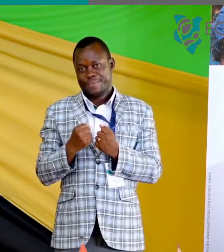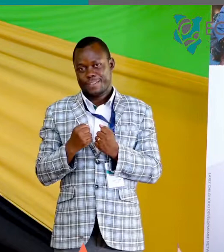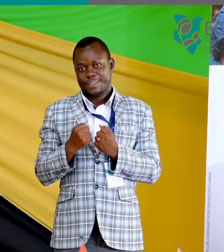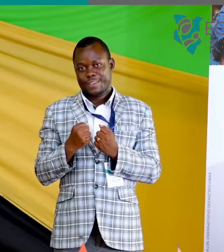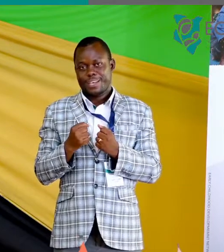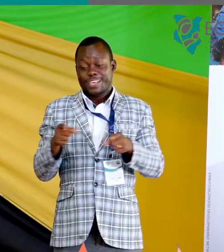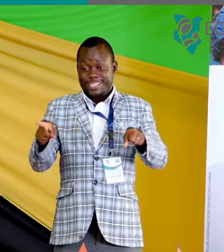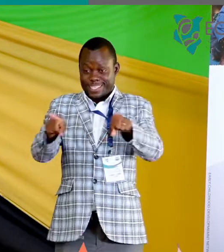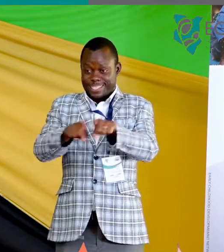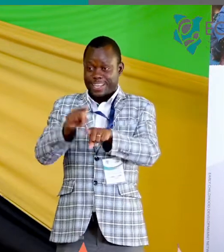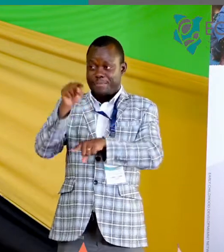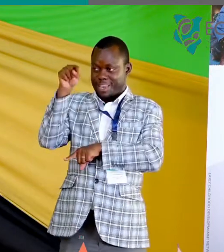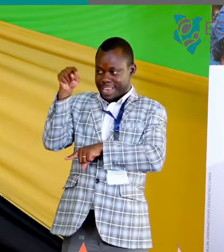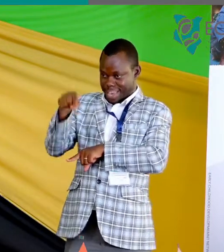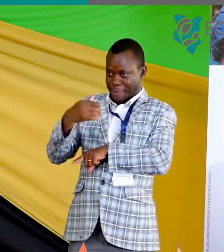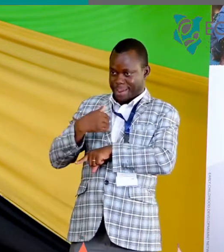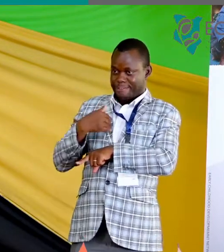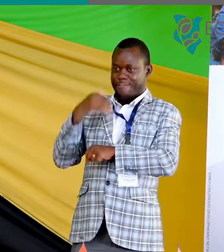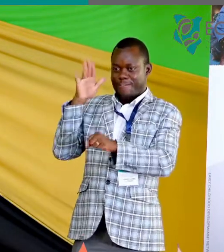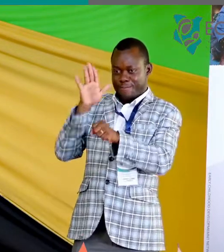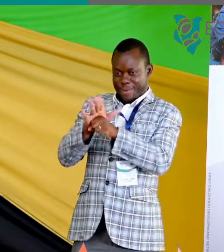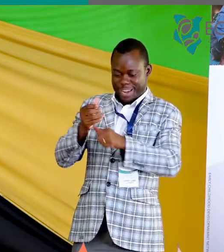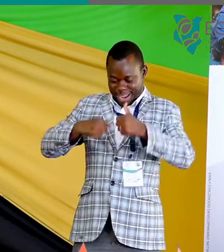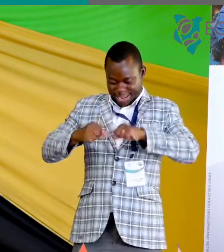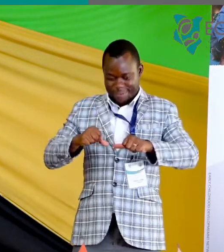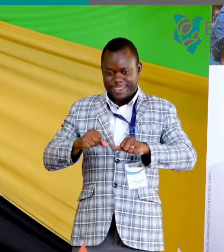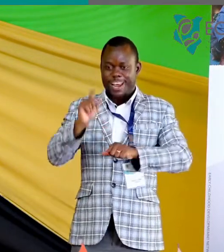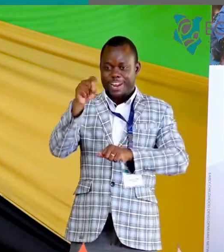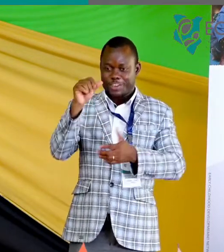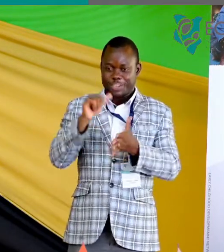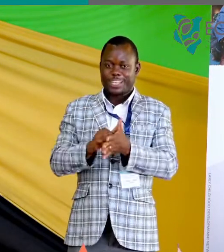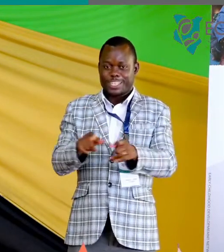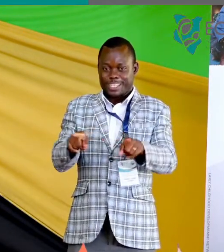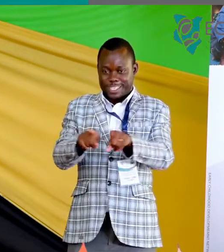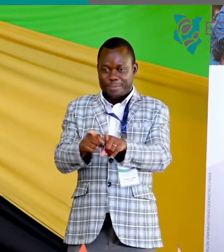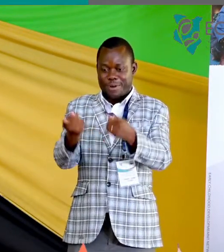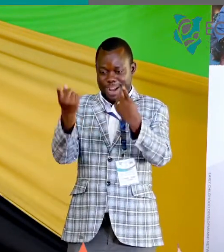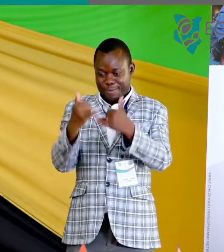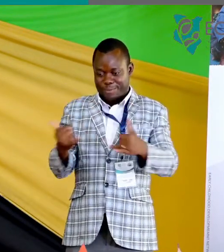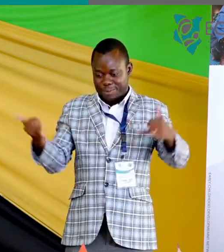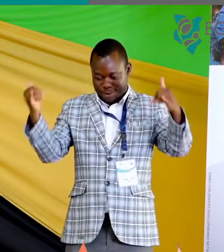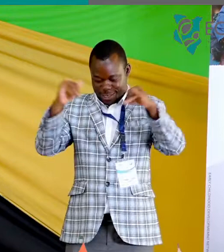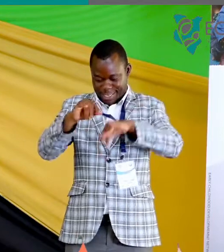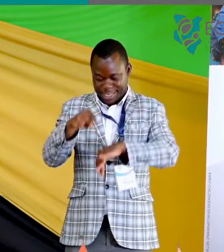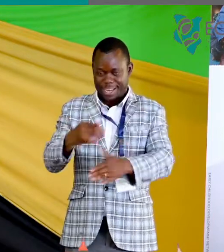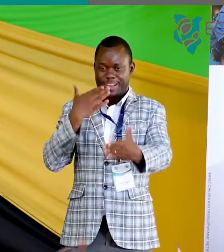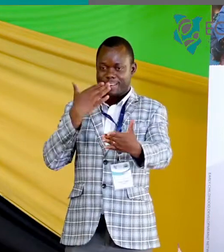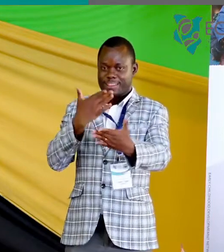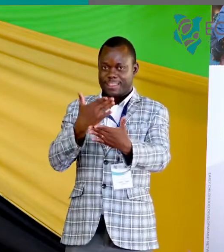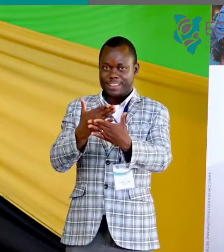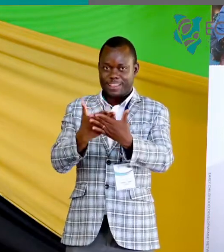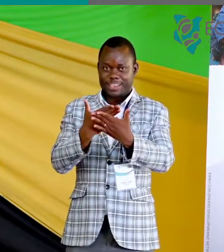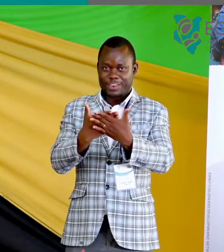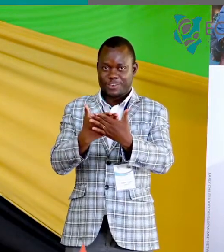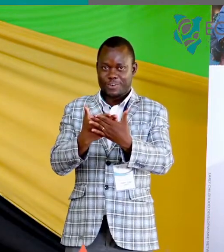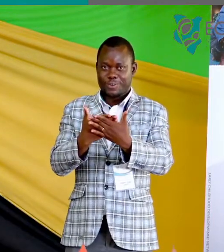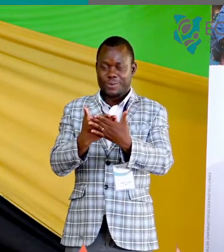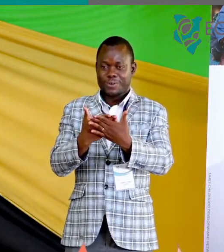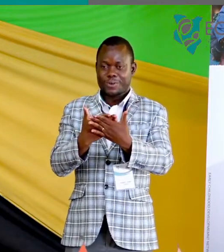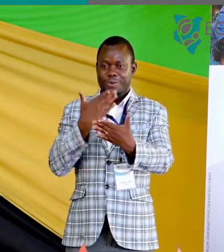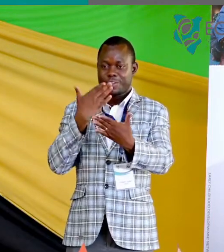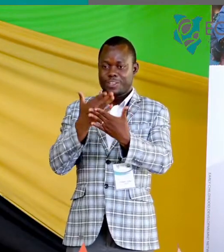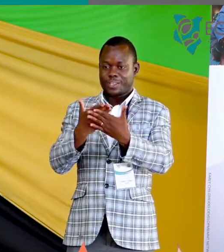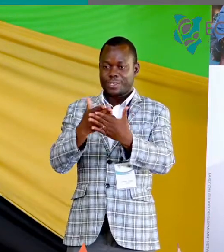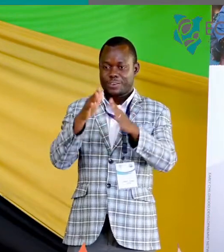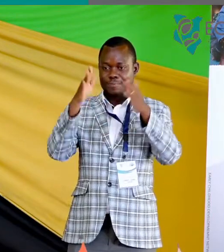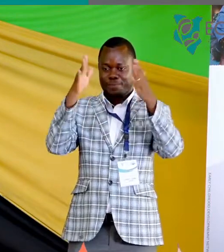are here. We had a lot of activities, but we squeezed ourselves to ensure that. Thank you. We shall share a slide. God